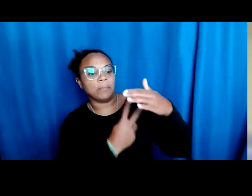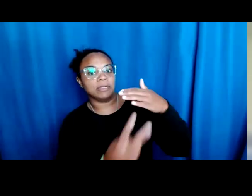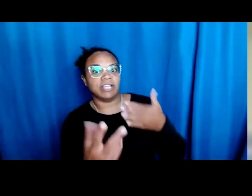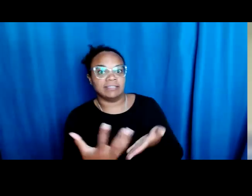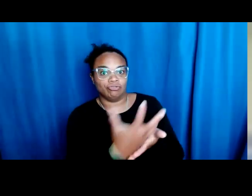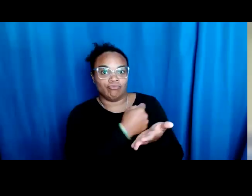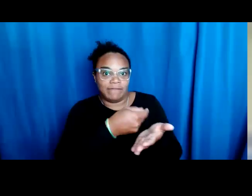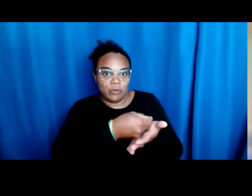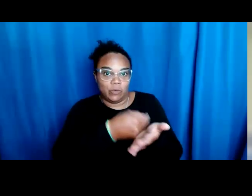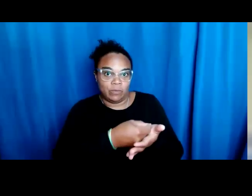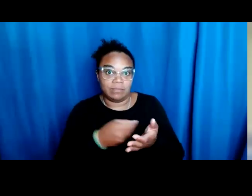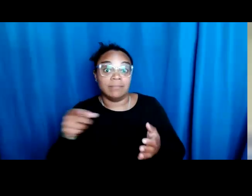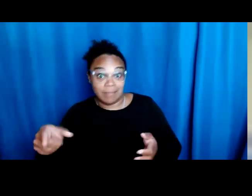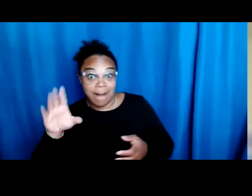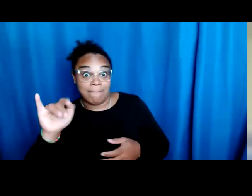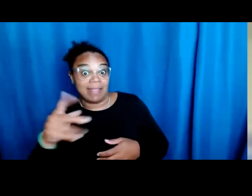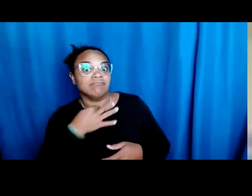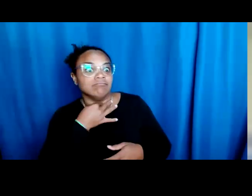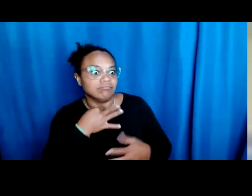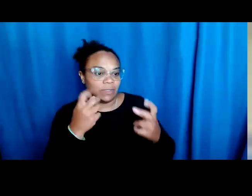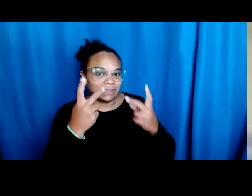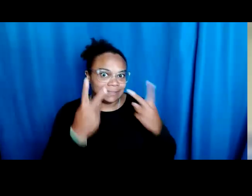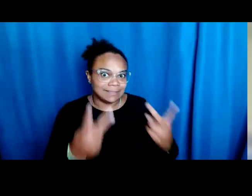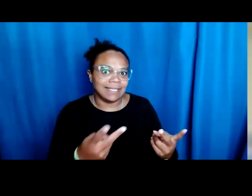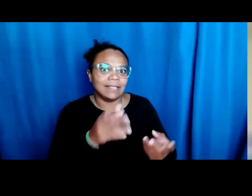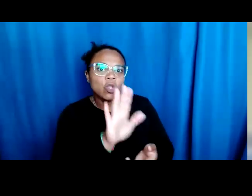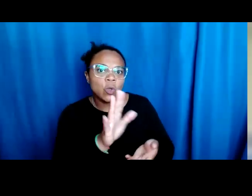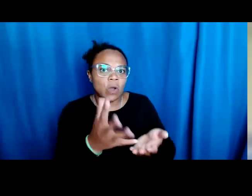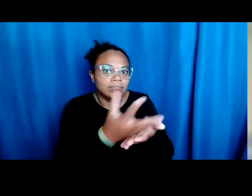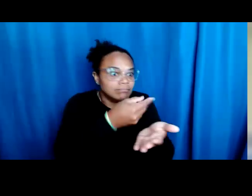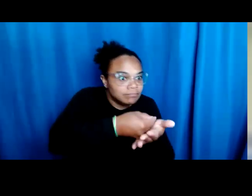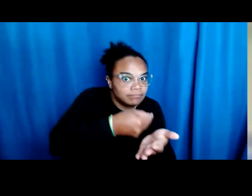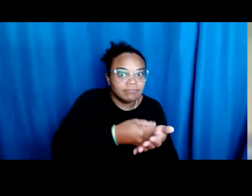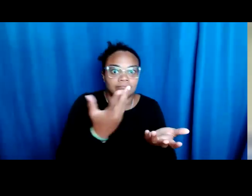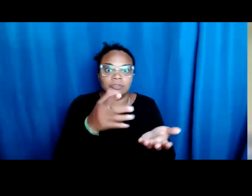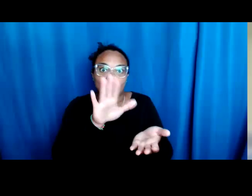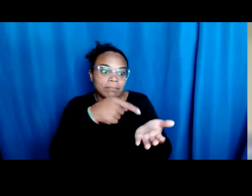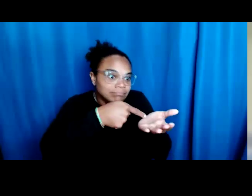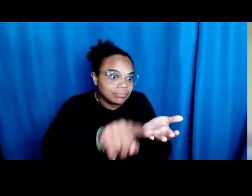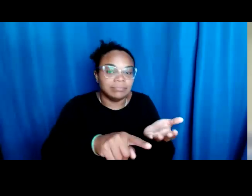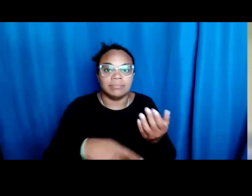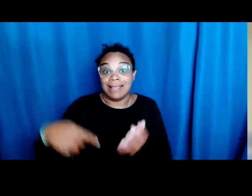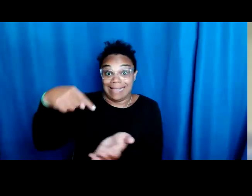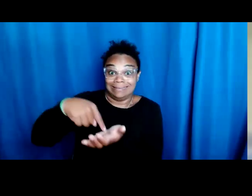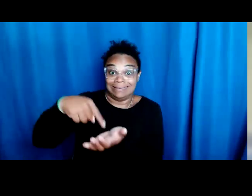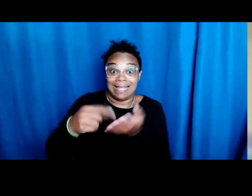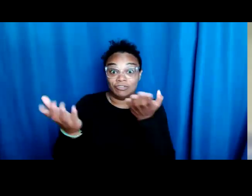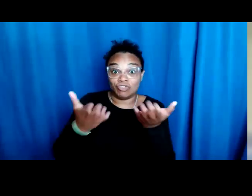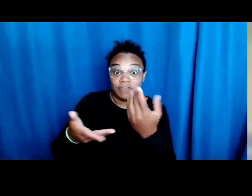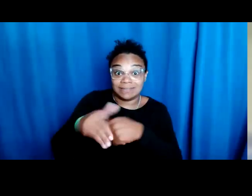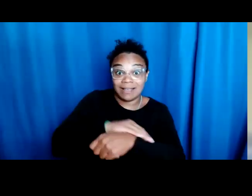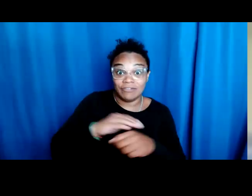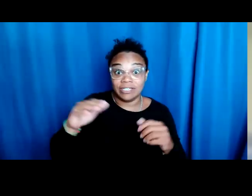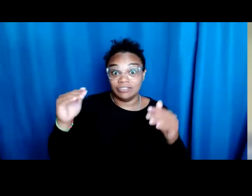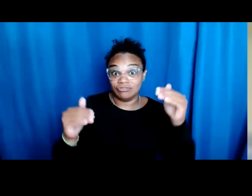and what your projections are, what your expenses are, what's your debt service coverage ratio. We're going to